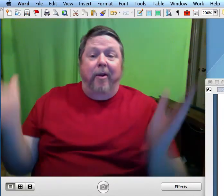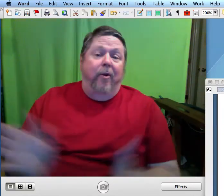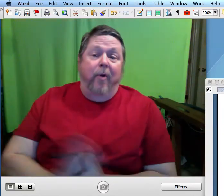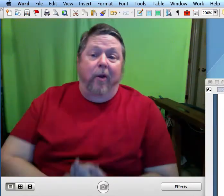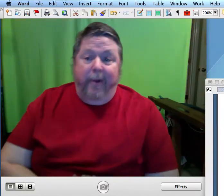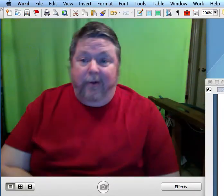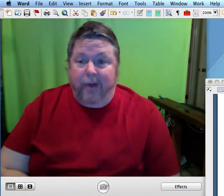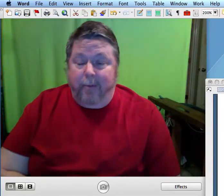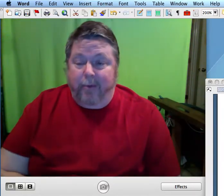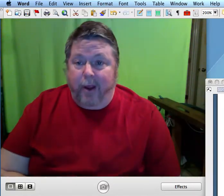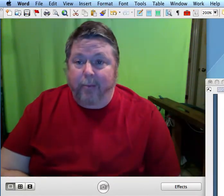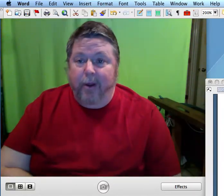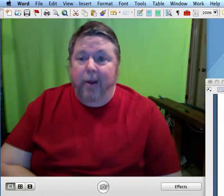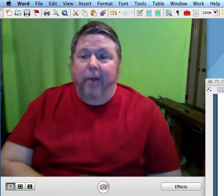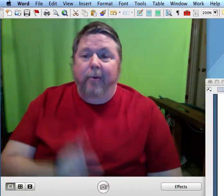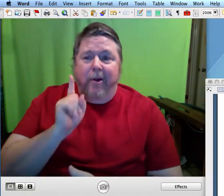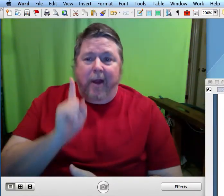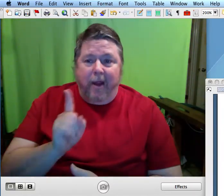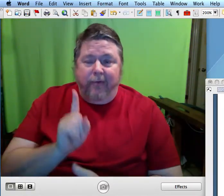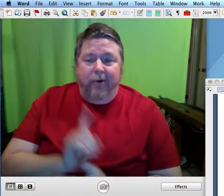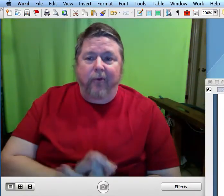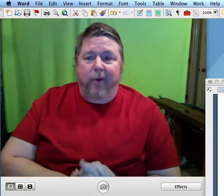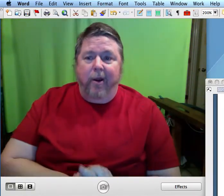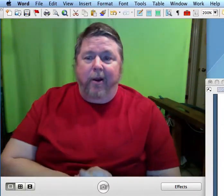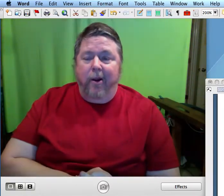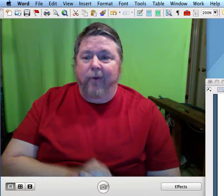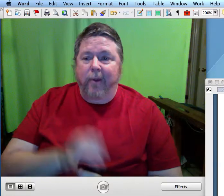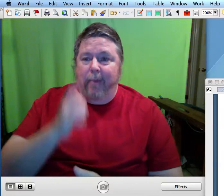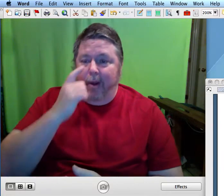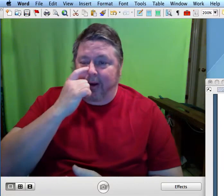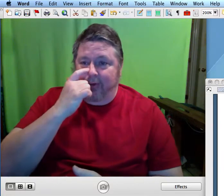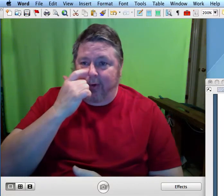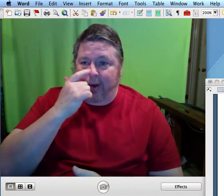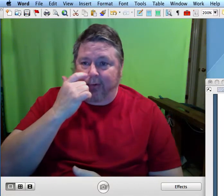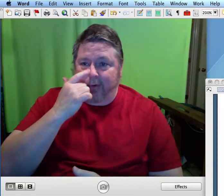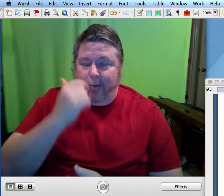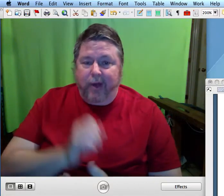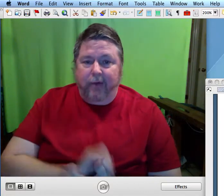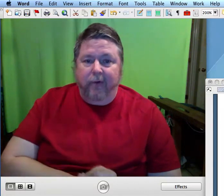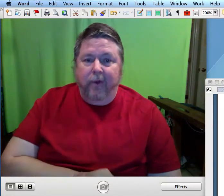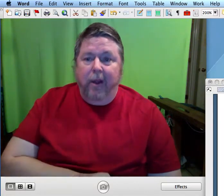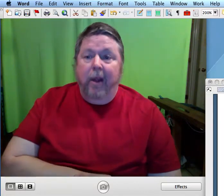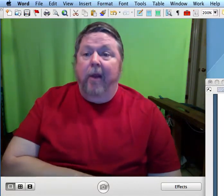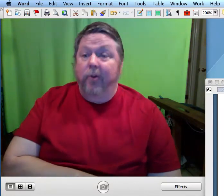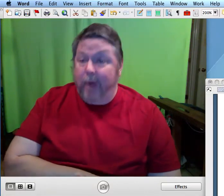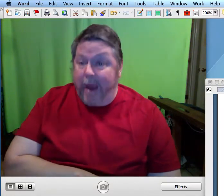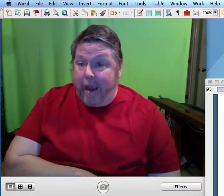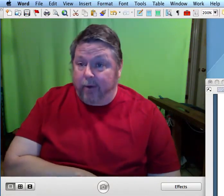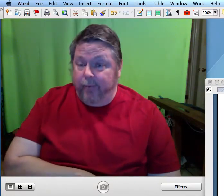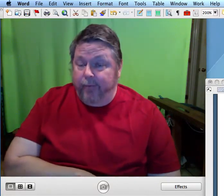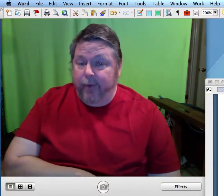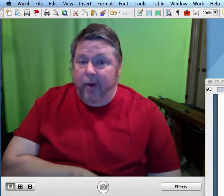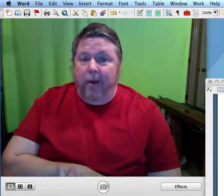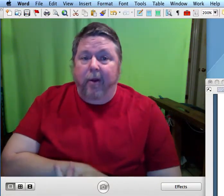expected to do all of them at the same time, but we don't have to if we can carefully control our circumstances. And you